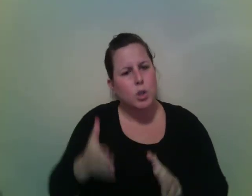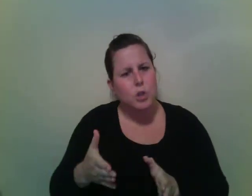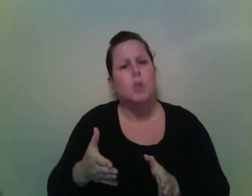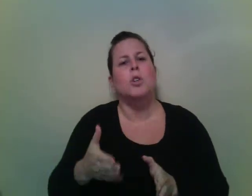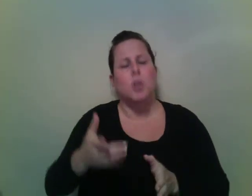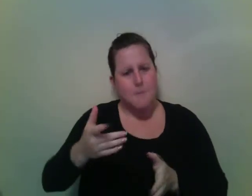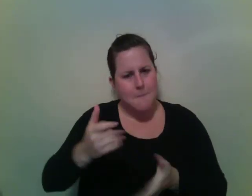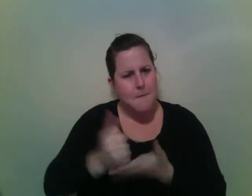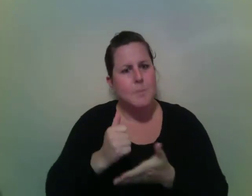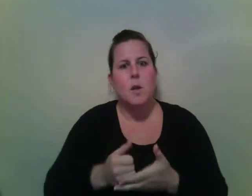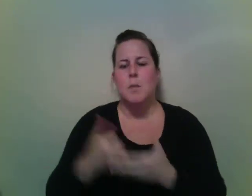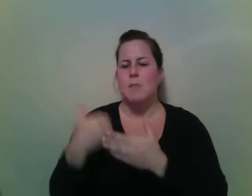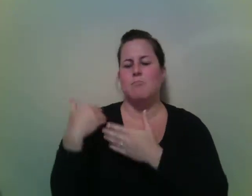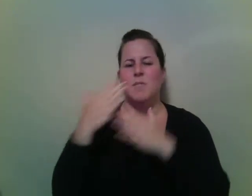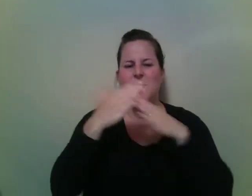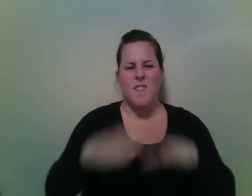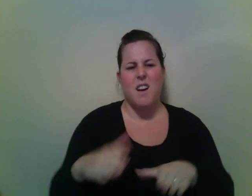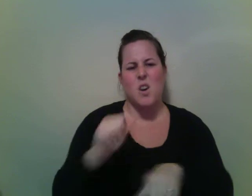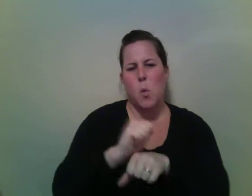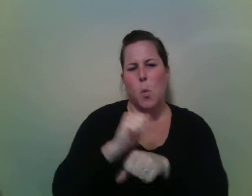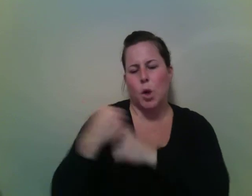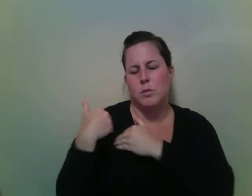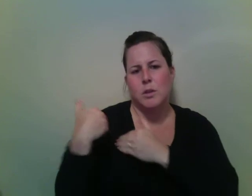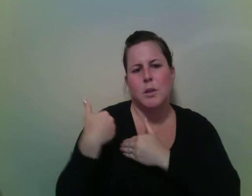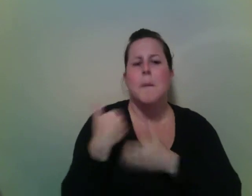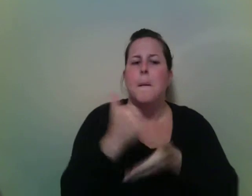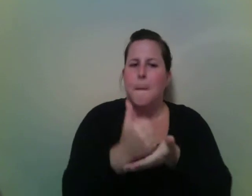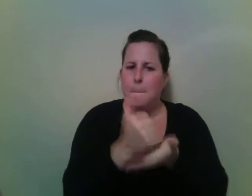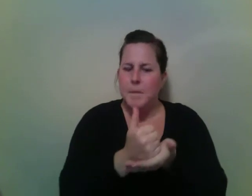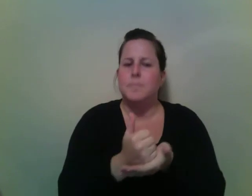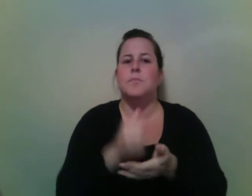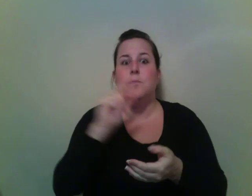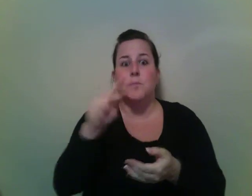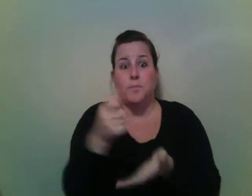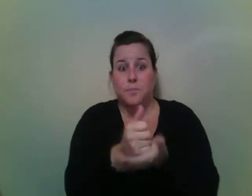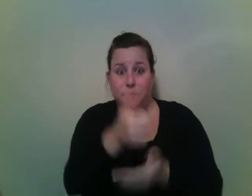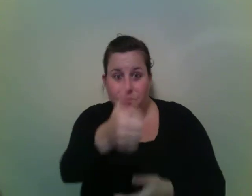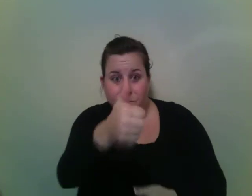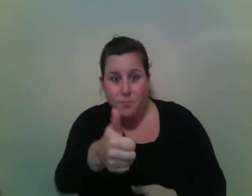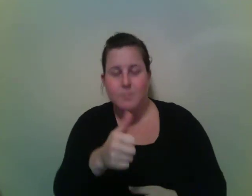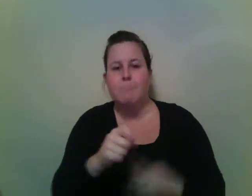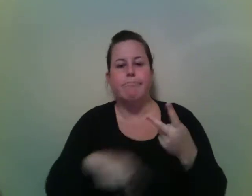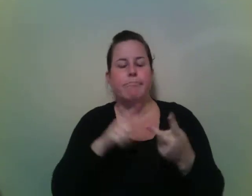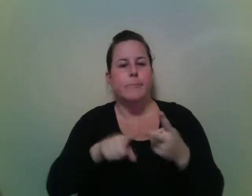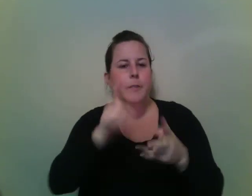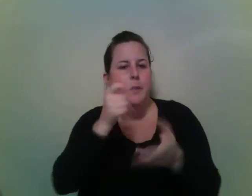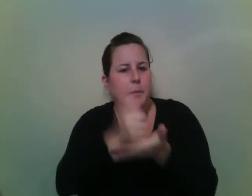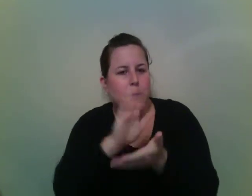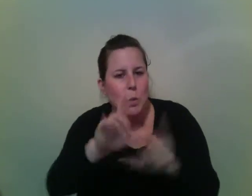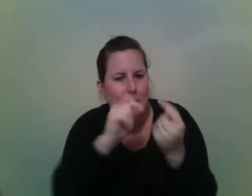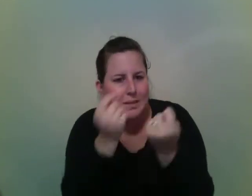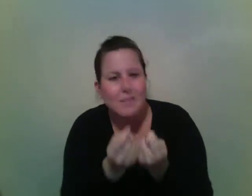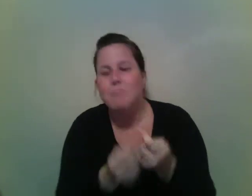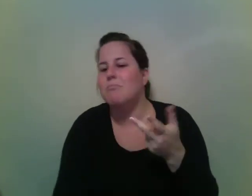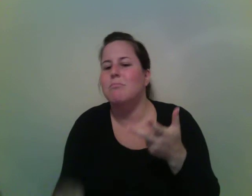the workload, you're not only helping yourself, you're not only helping the team member that you are allowing to sponsor this